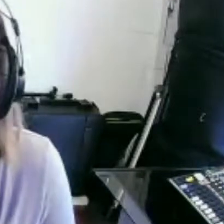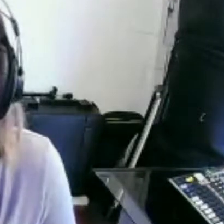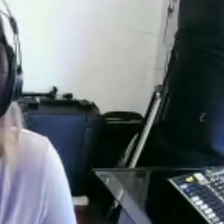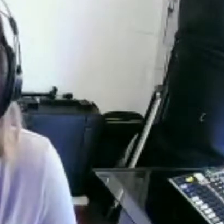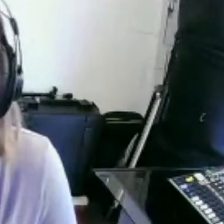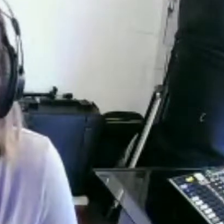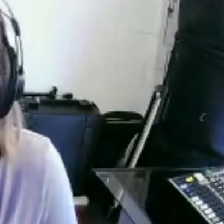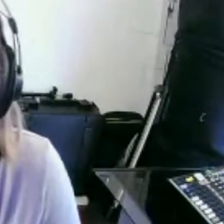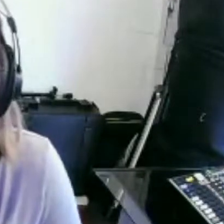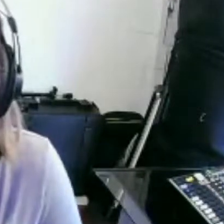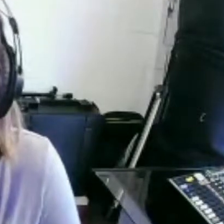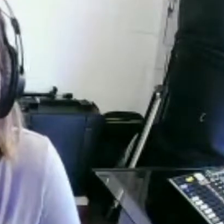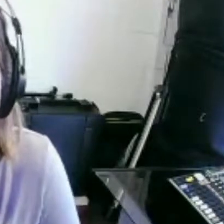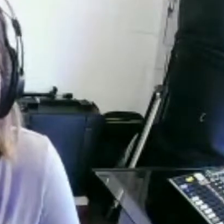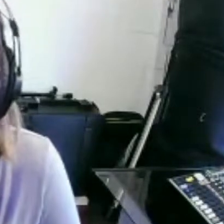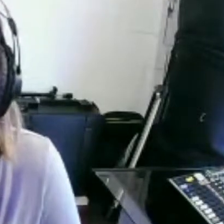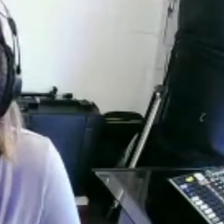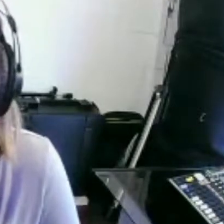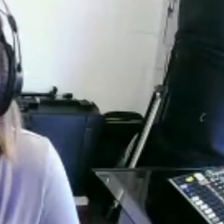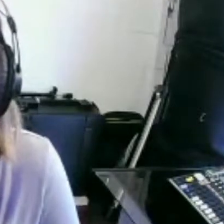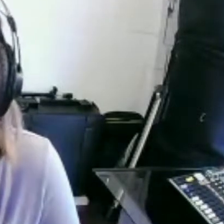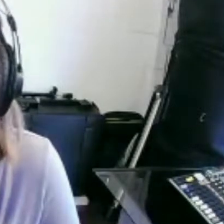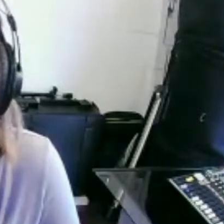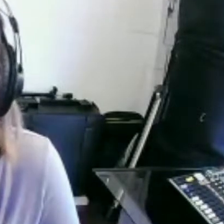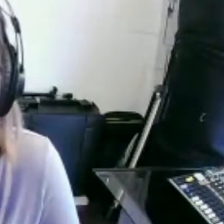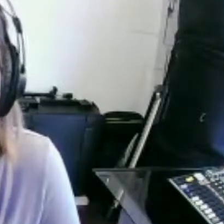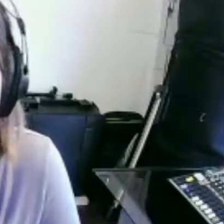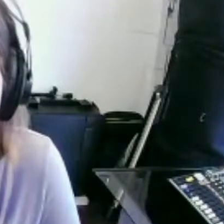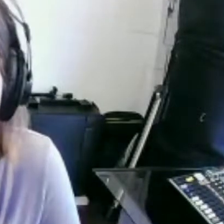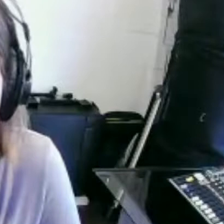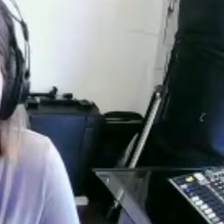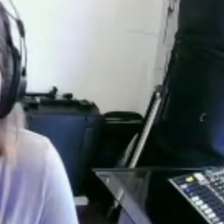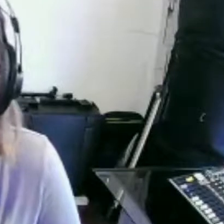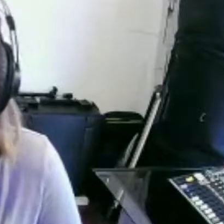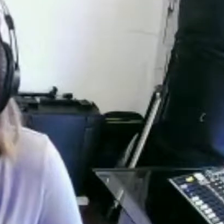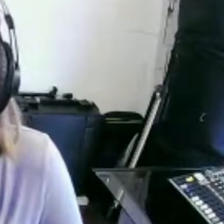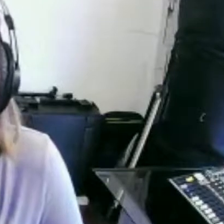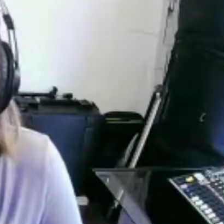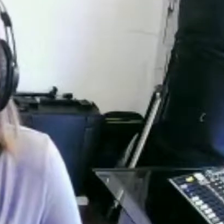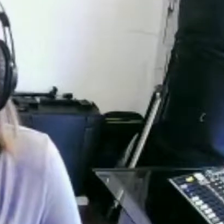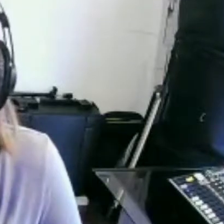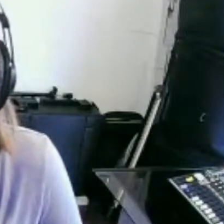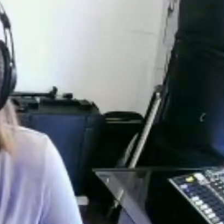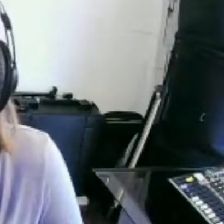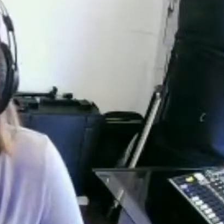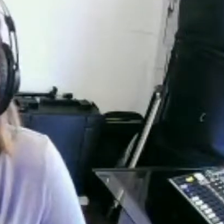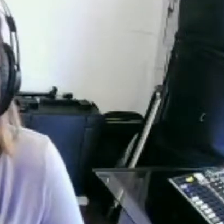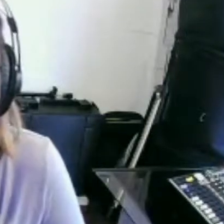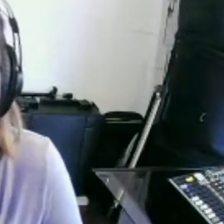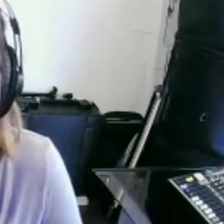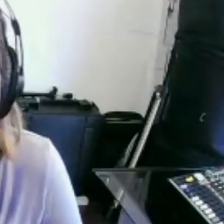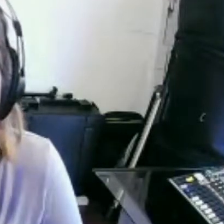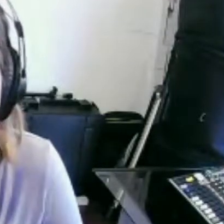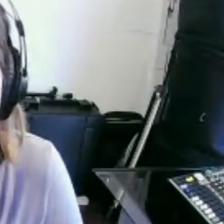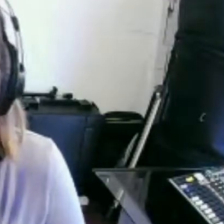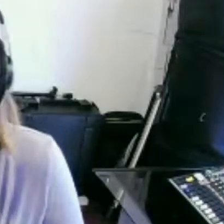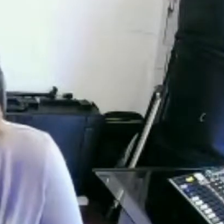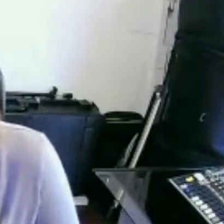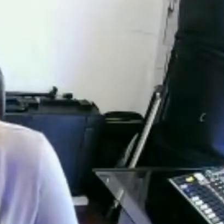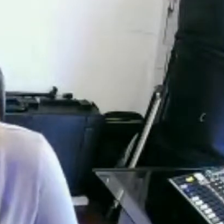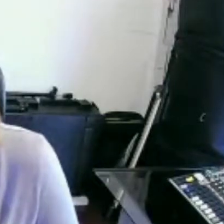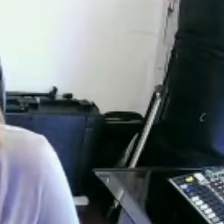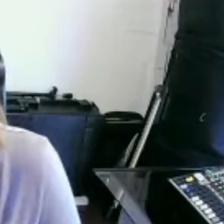variety of sectors: post-secondary, medical, mental health, community, and video relay services. Tanya enjoys the challenge of